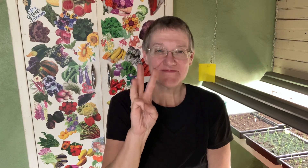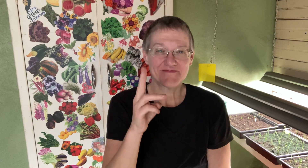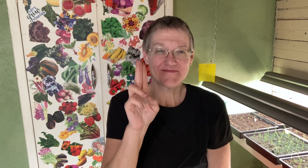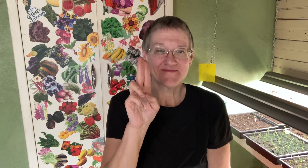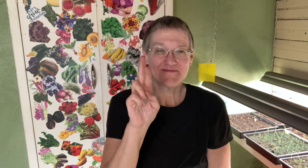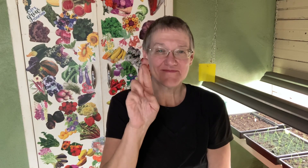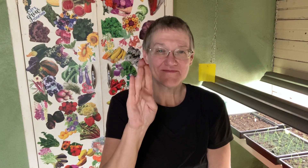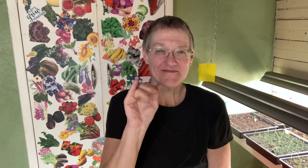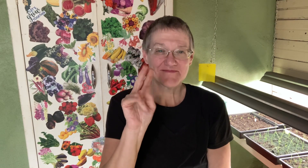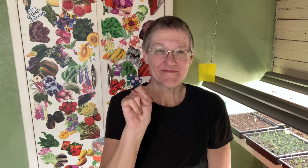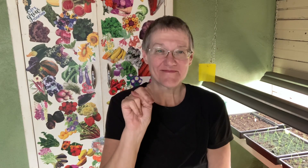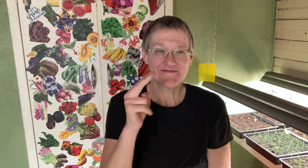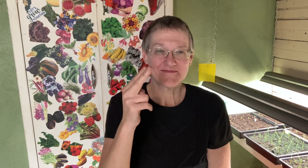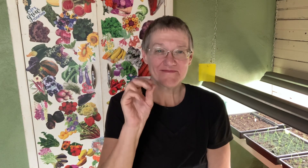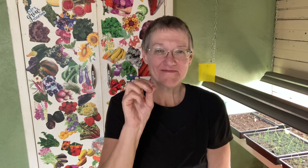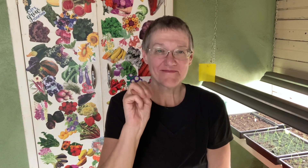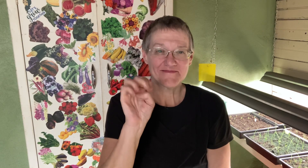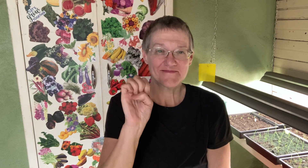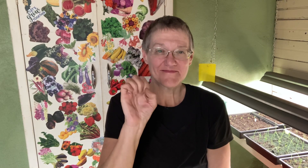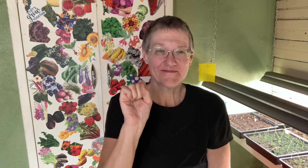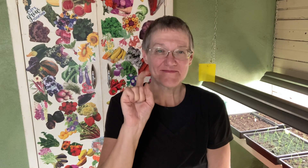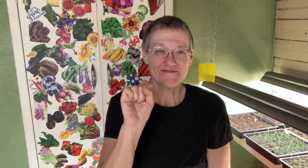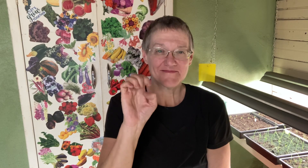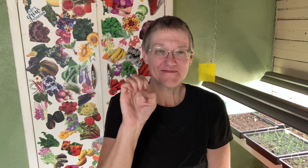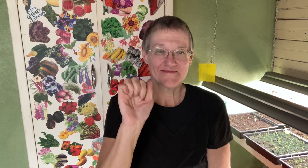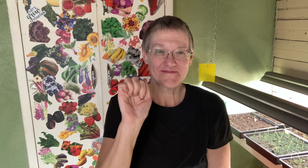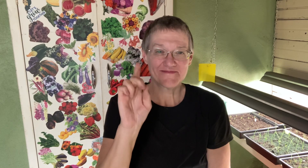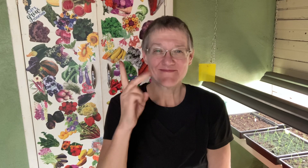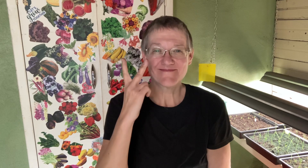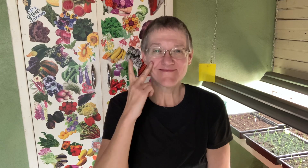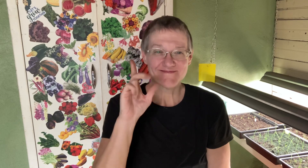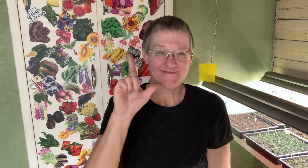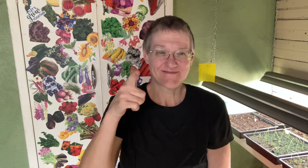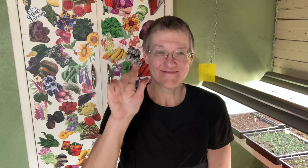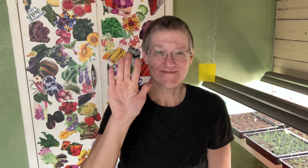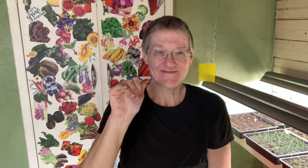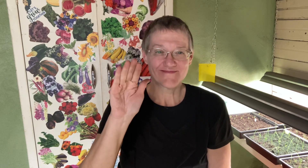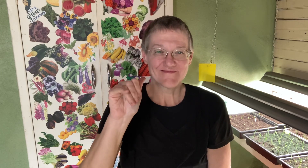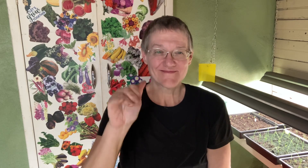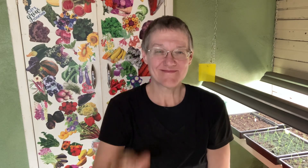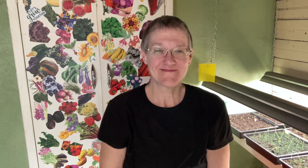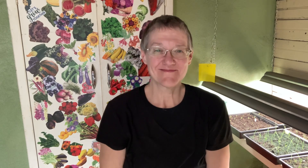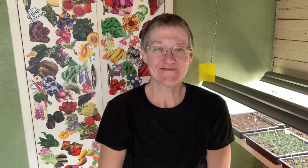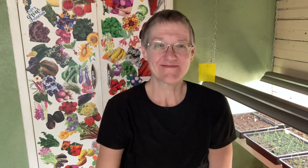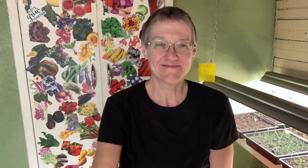Withrow Urban Homestead. See you later. Bye-bye.